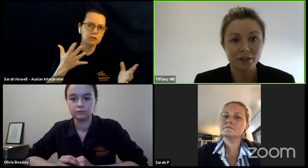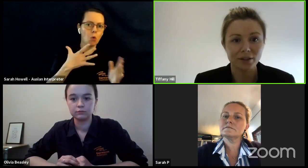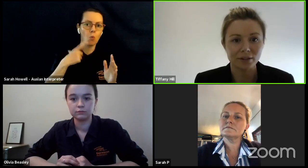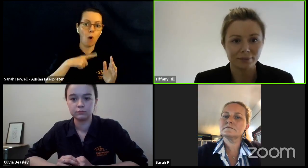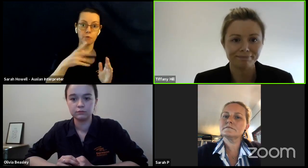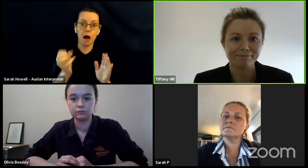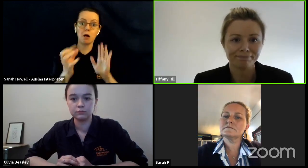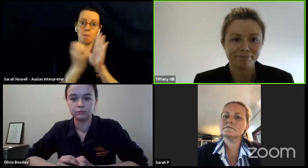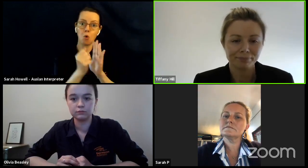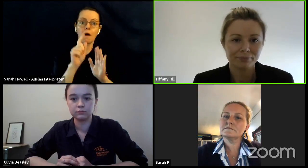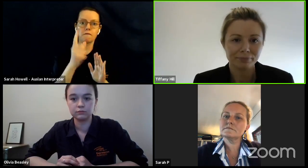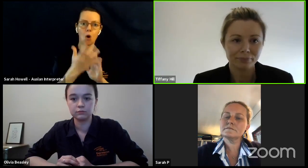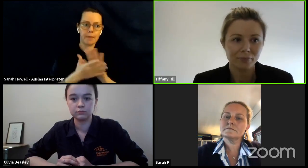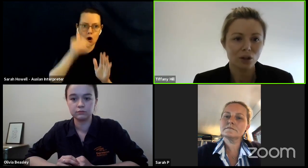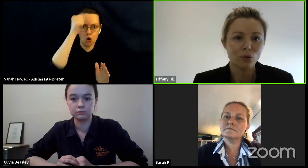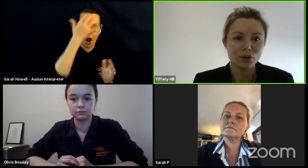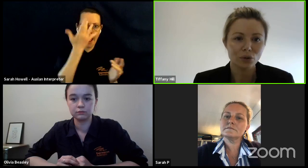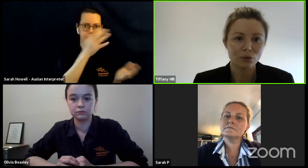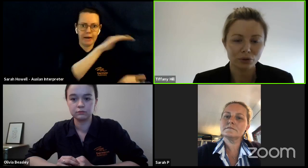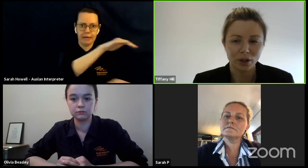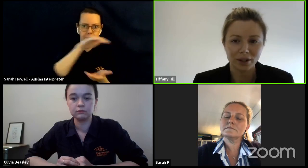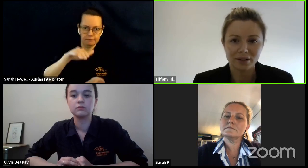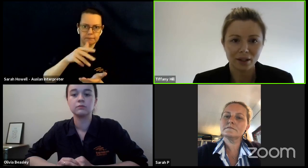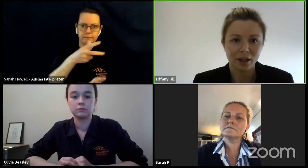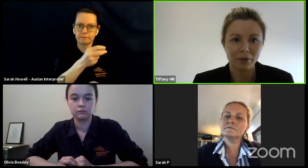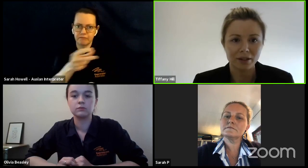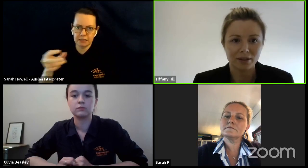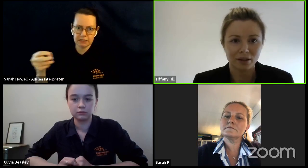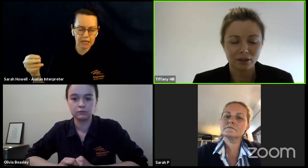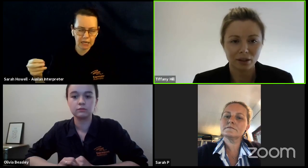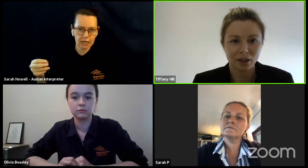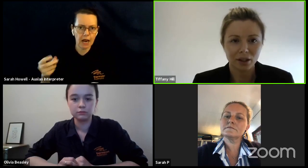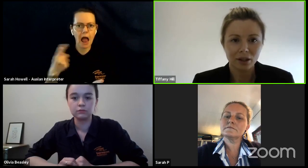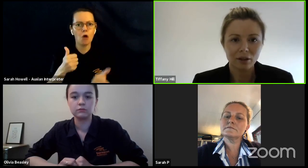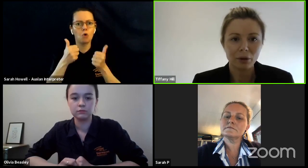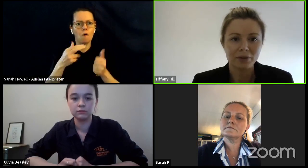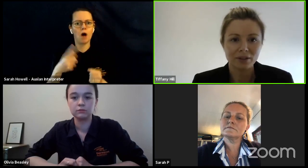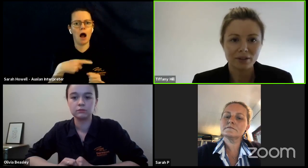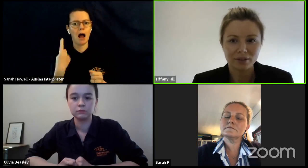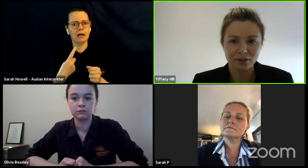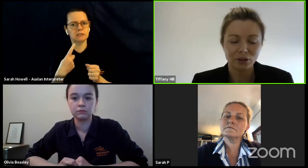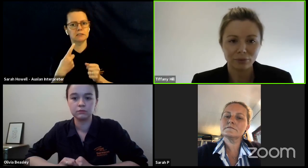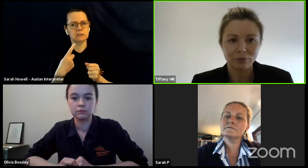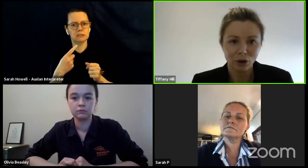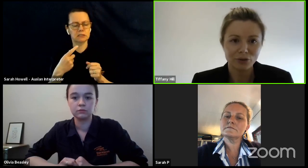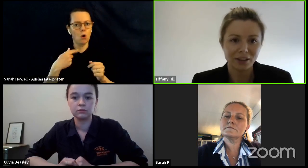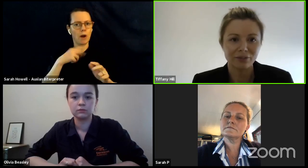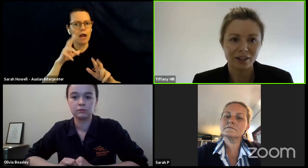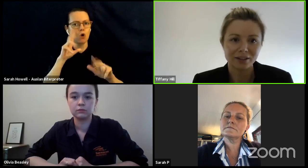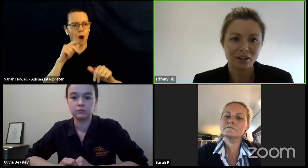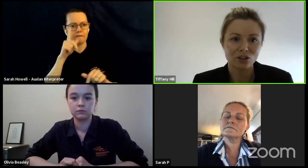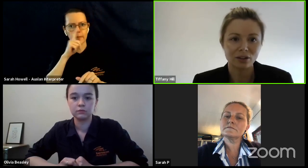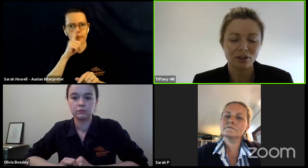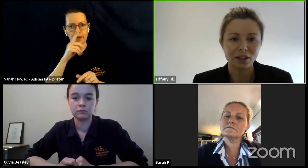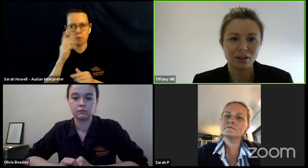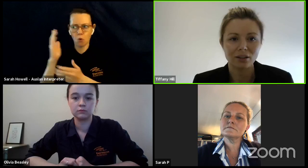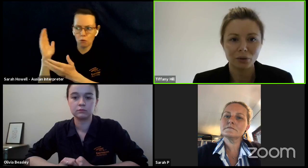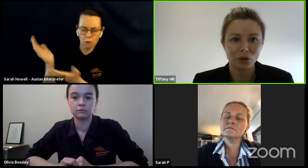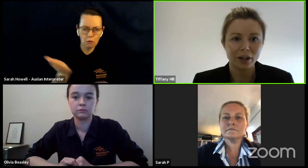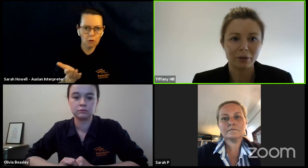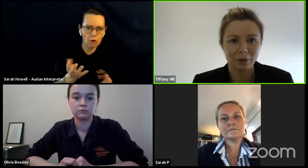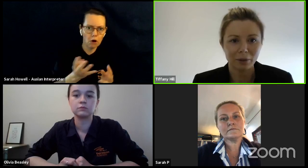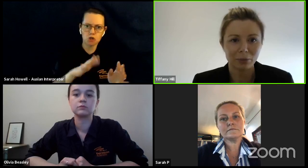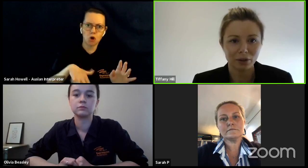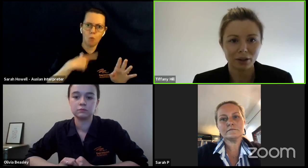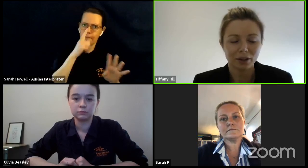a booking system. And also good for us as the premises, you know, hosting the vaccination clinic, so that